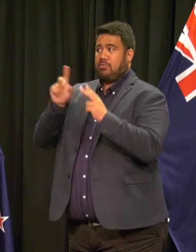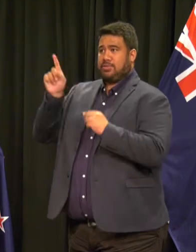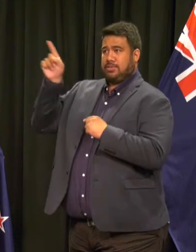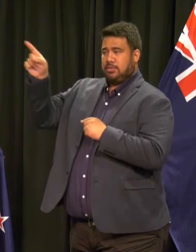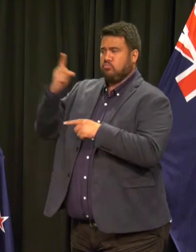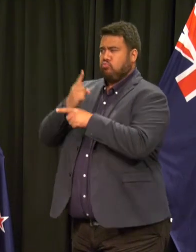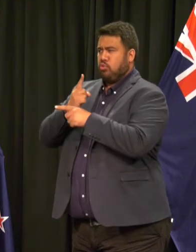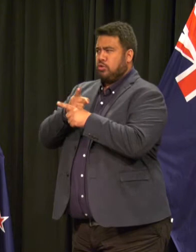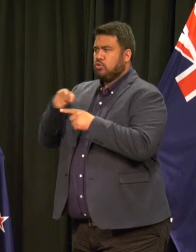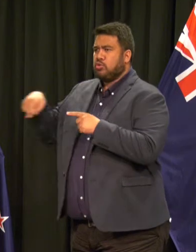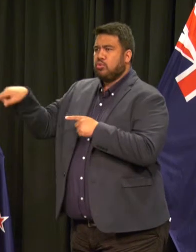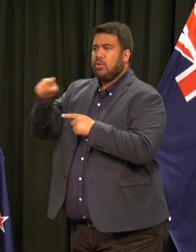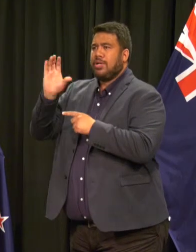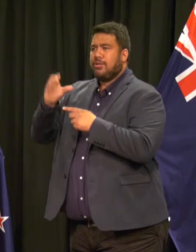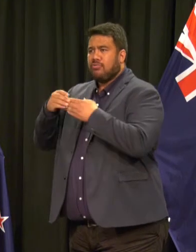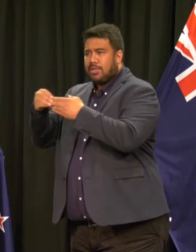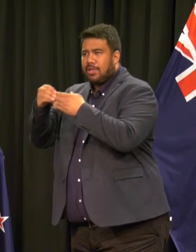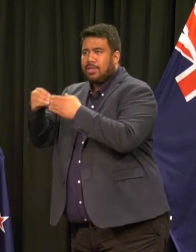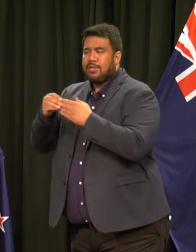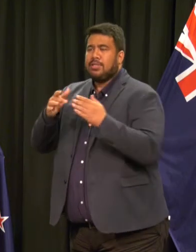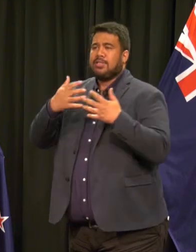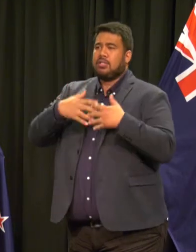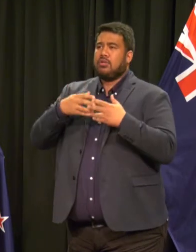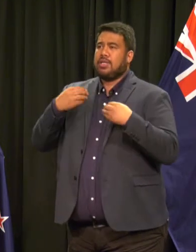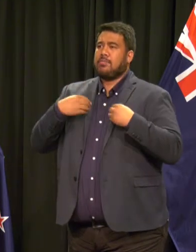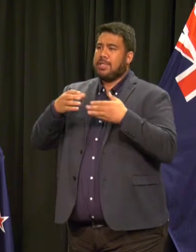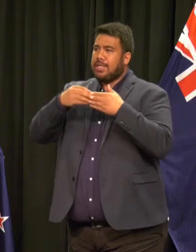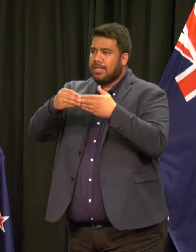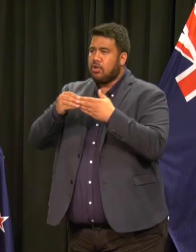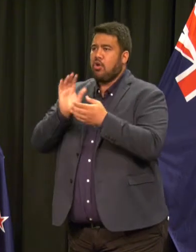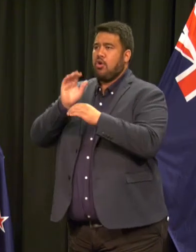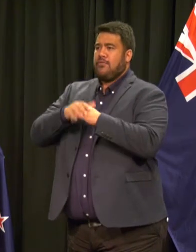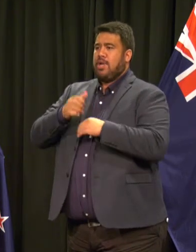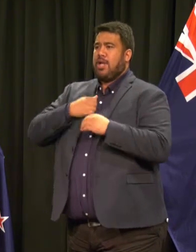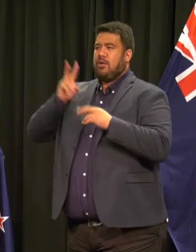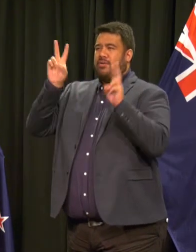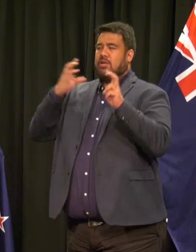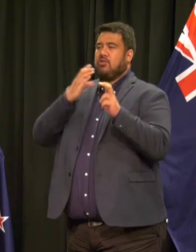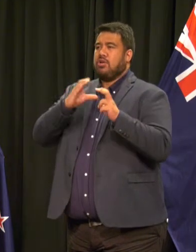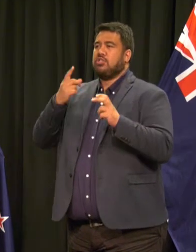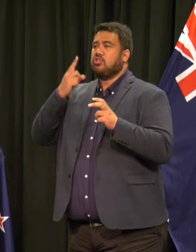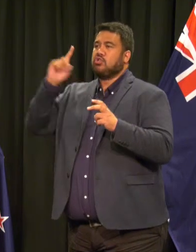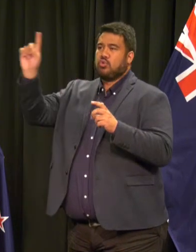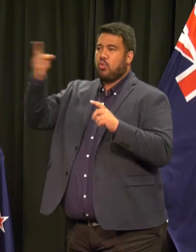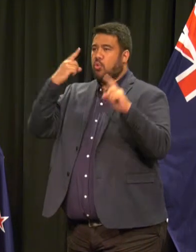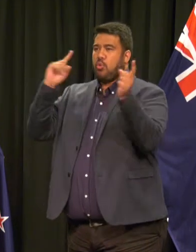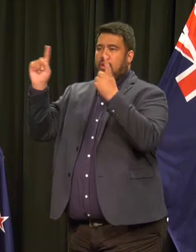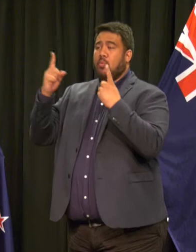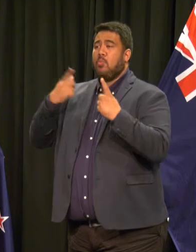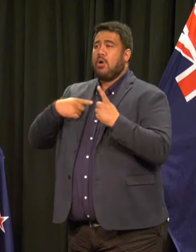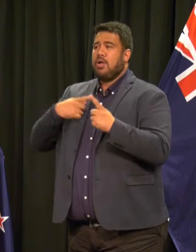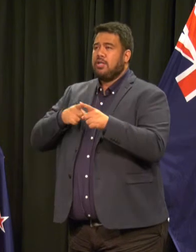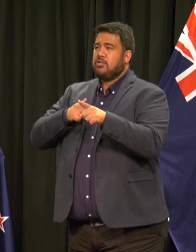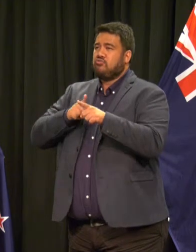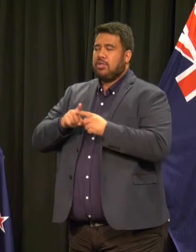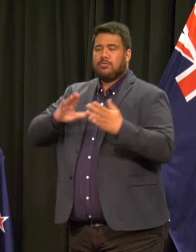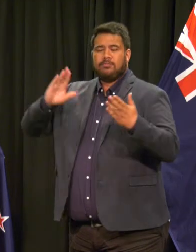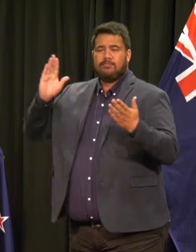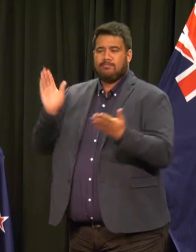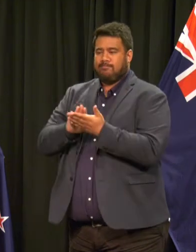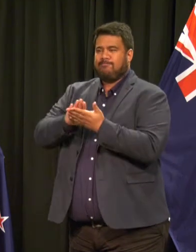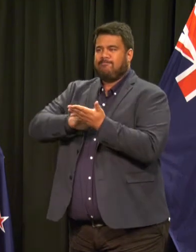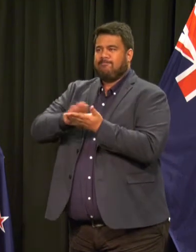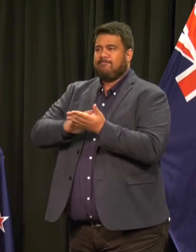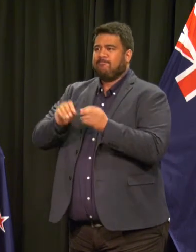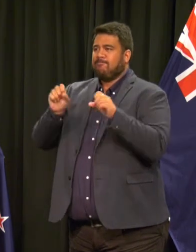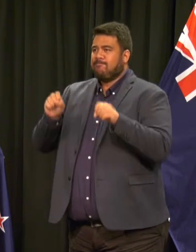with country leaders and tech companies on the Christchurch call. They plan to help end terrorist and extreme content being